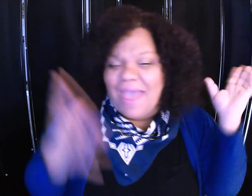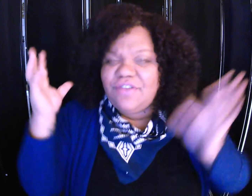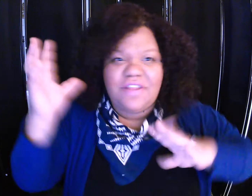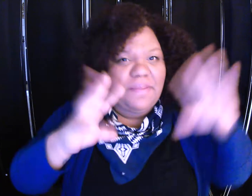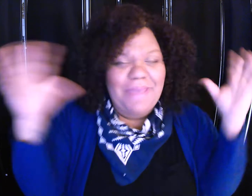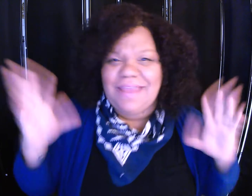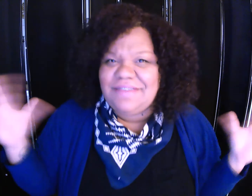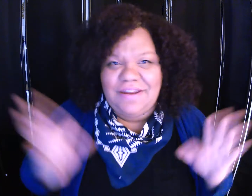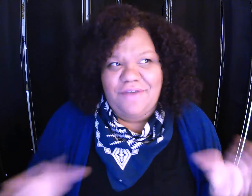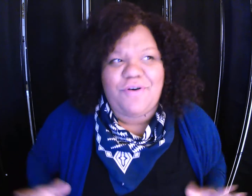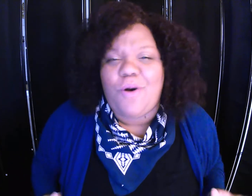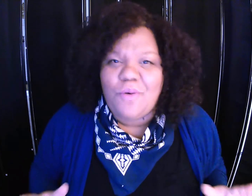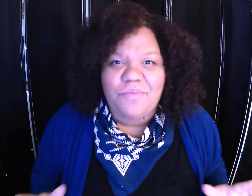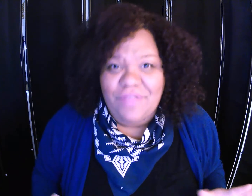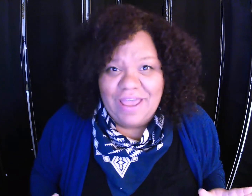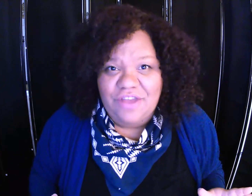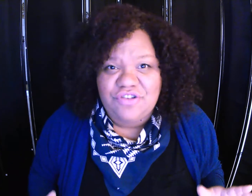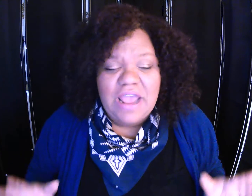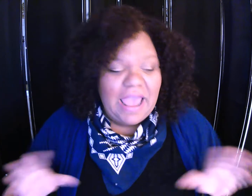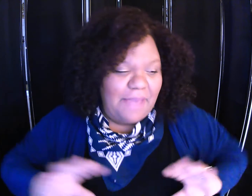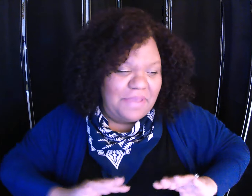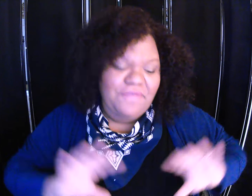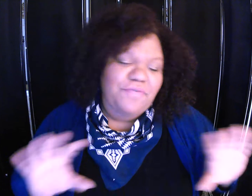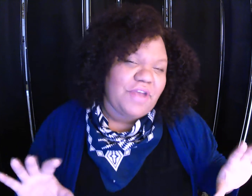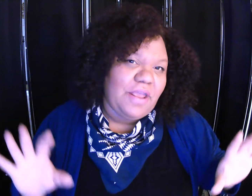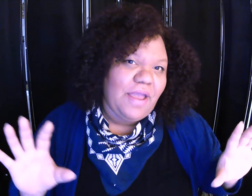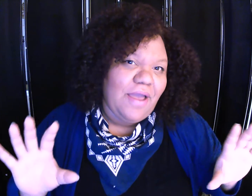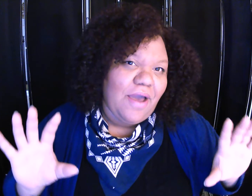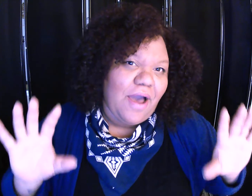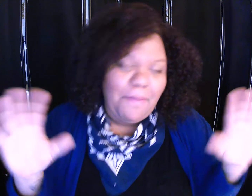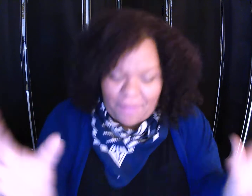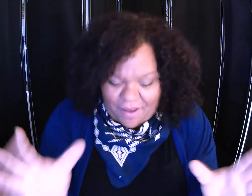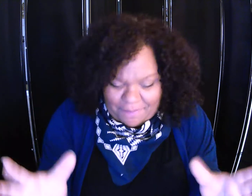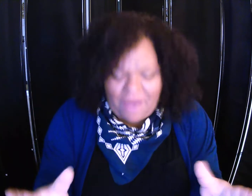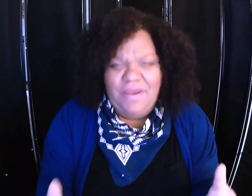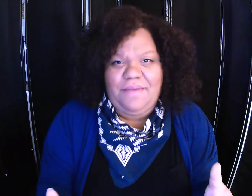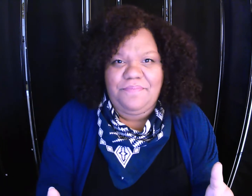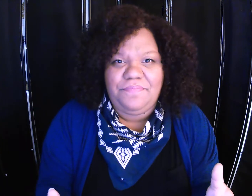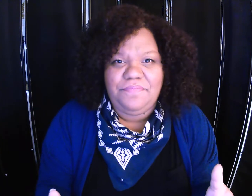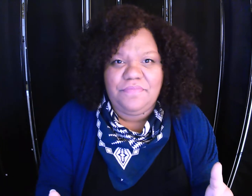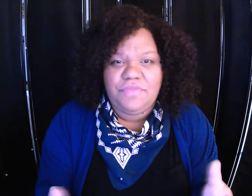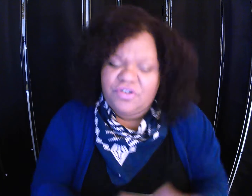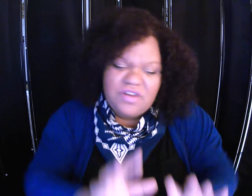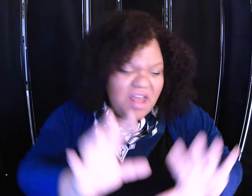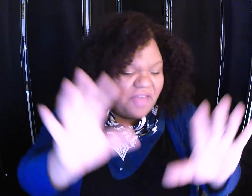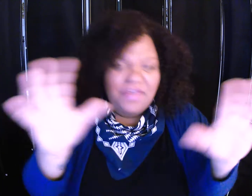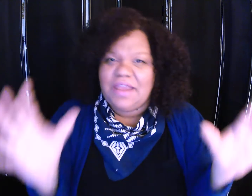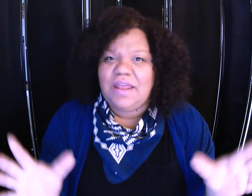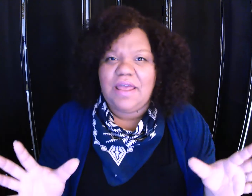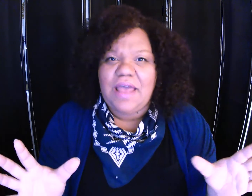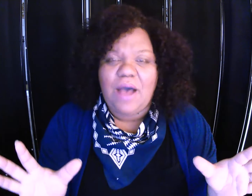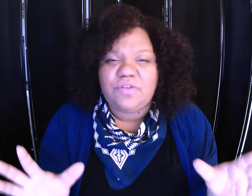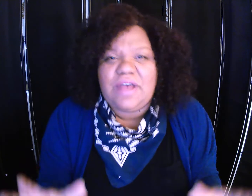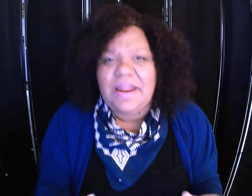reimagine the painting of her own flesh, and be free about him. There's nothing outside of